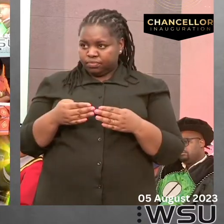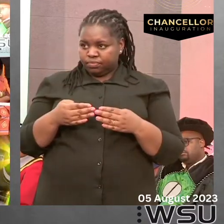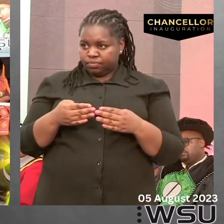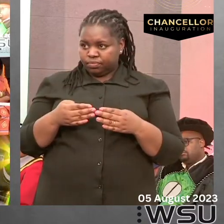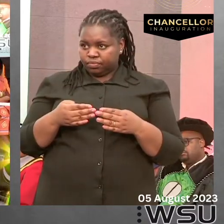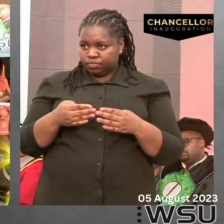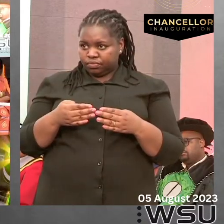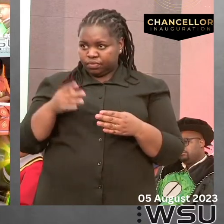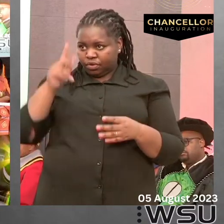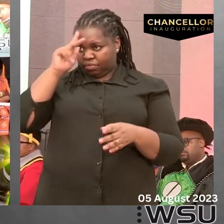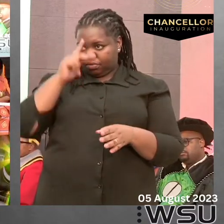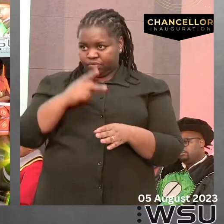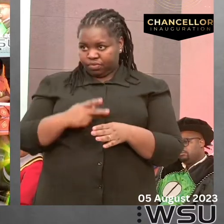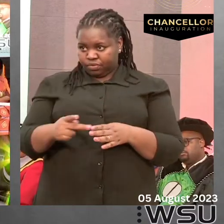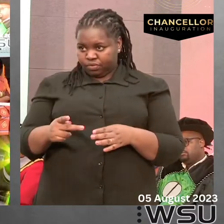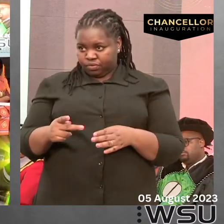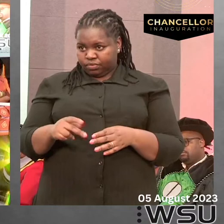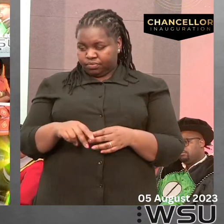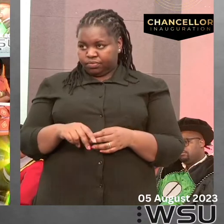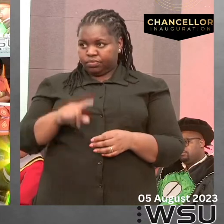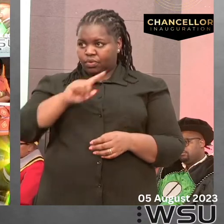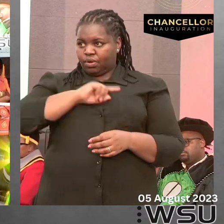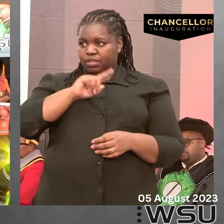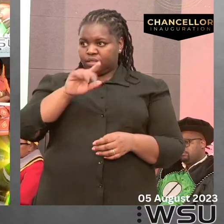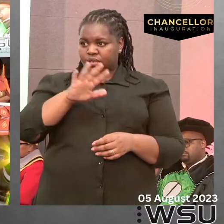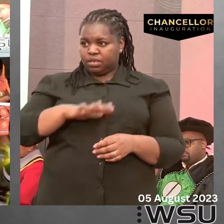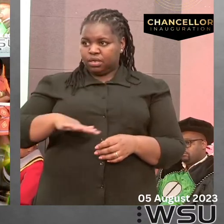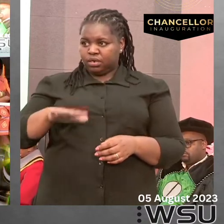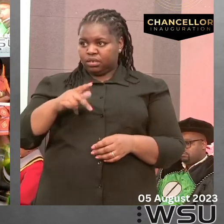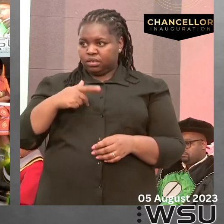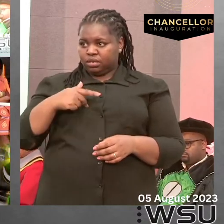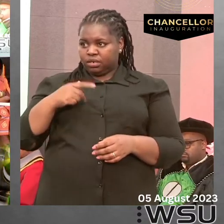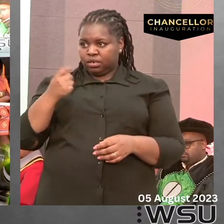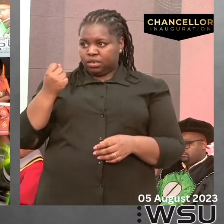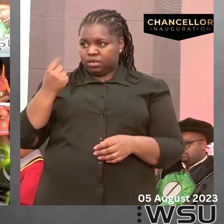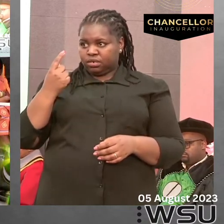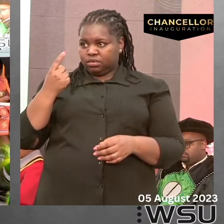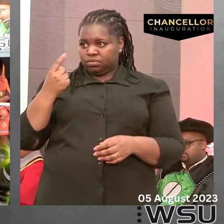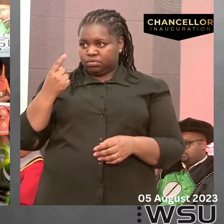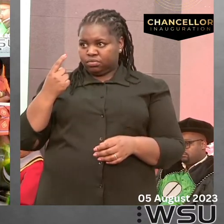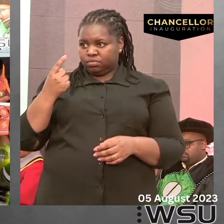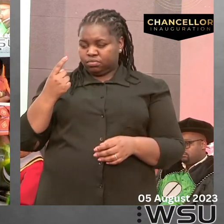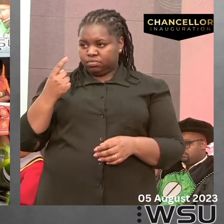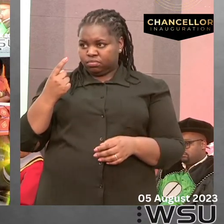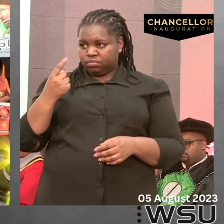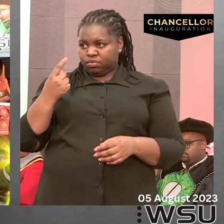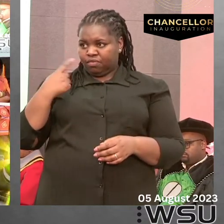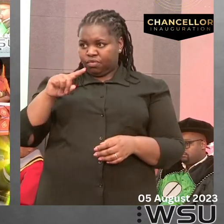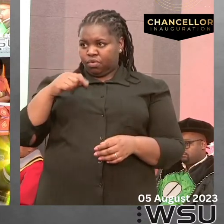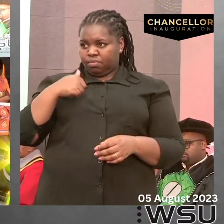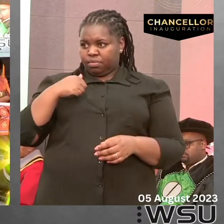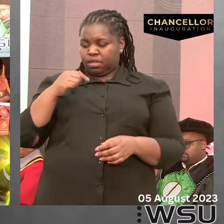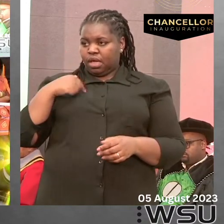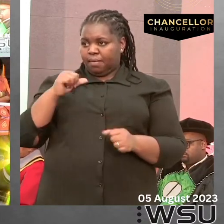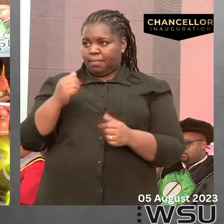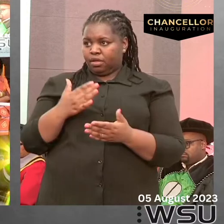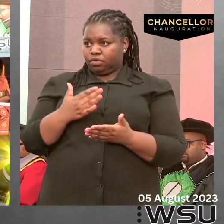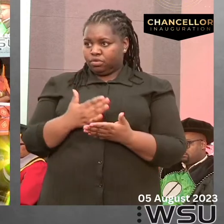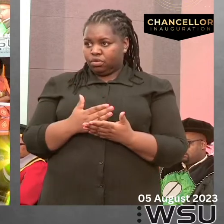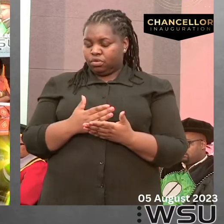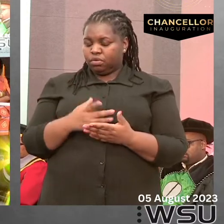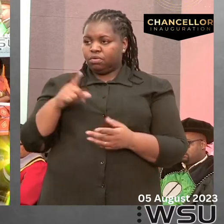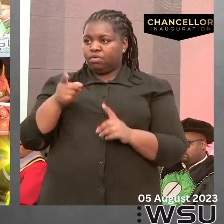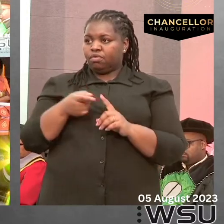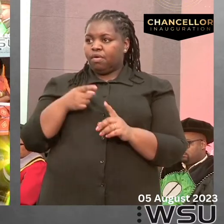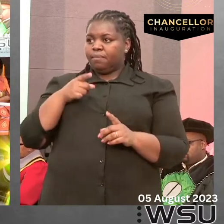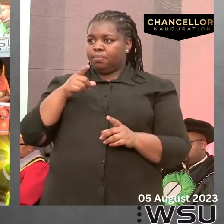professions because that's the area that I understood better. For me, I had to make sure that through the